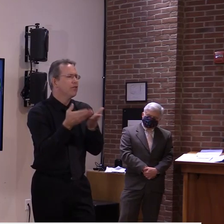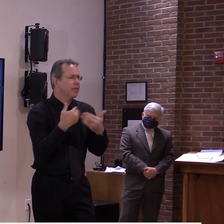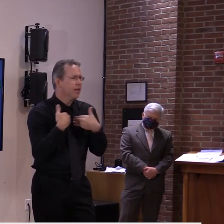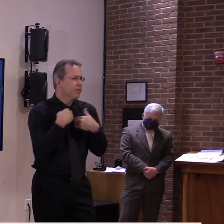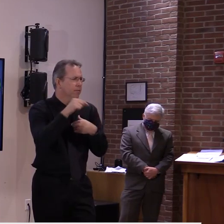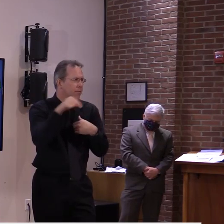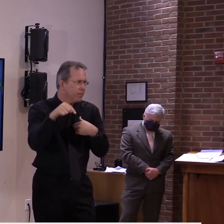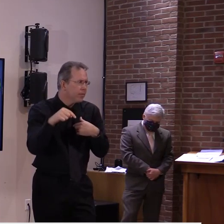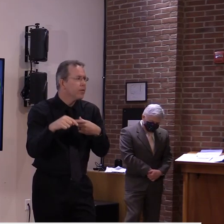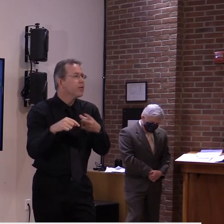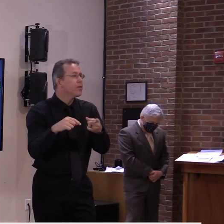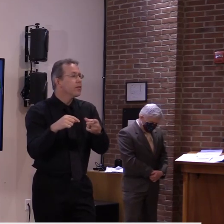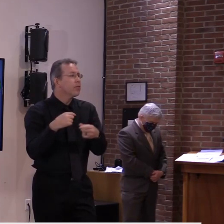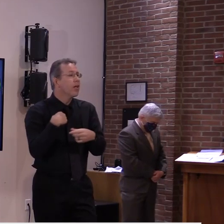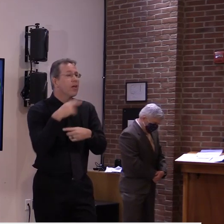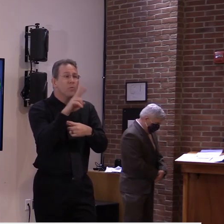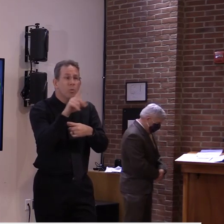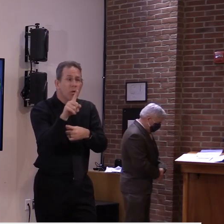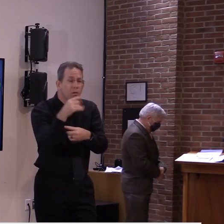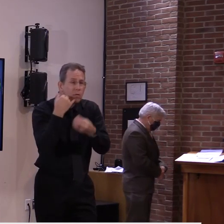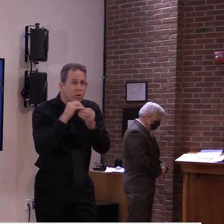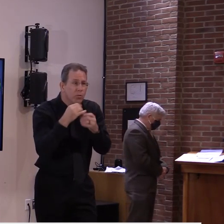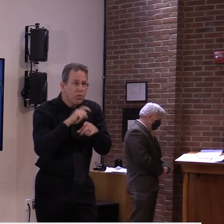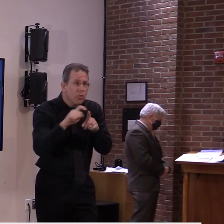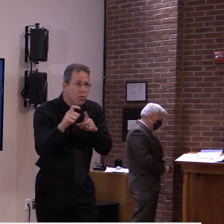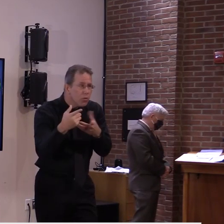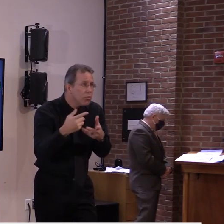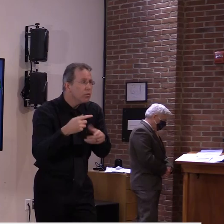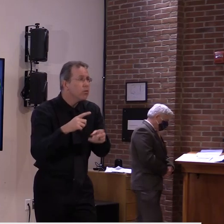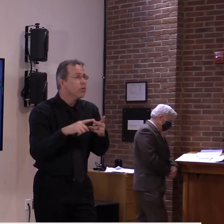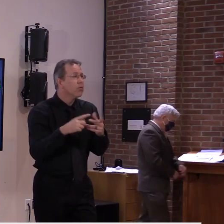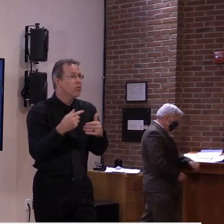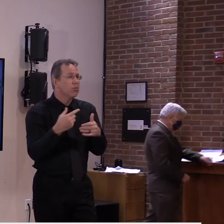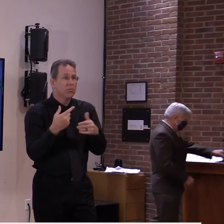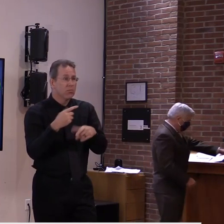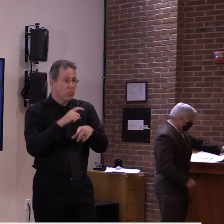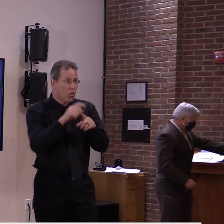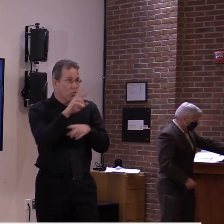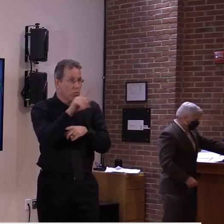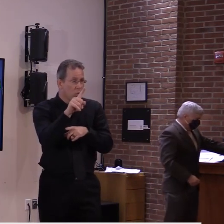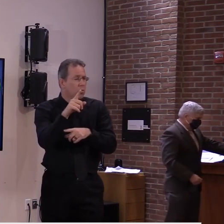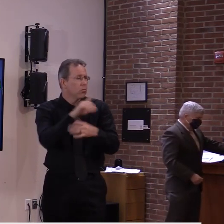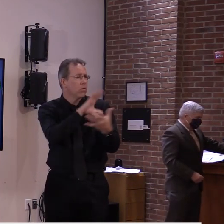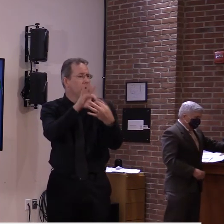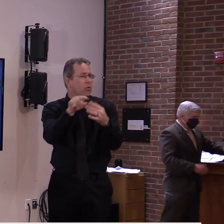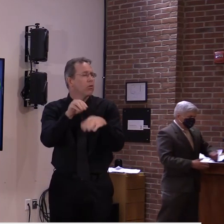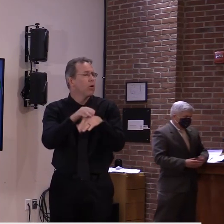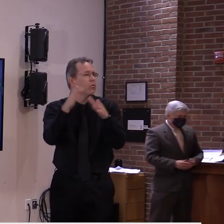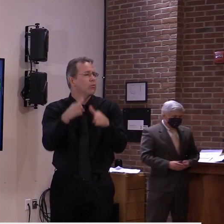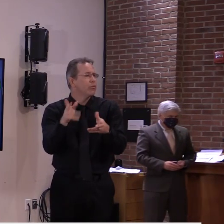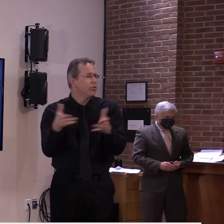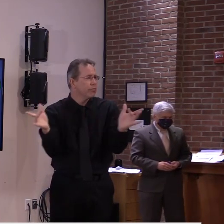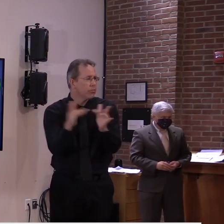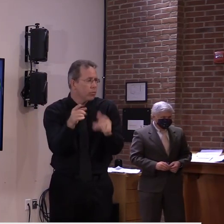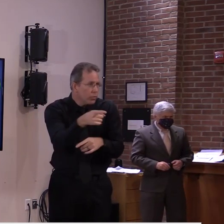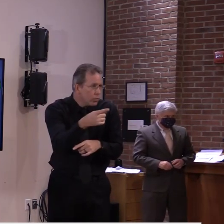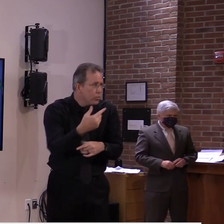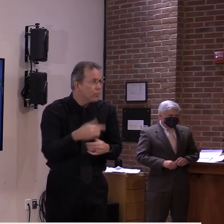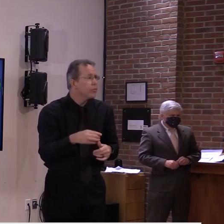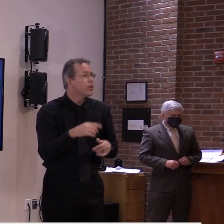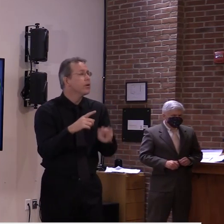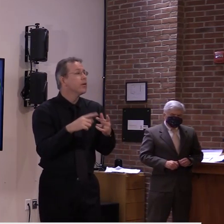Thank you. Great question. So we have, I guess, a continuum of crisis services for Vermonters. As I mentioned,